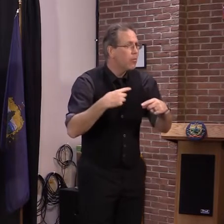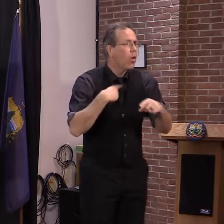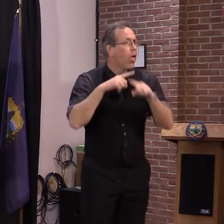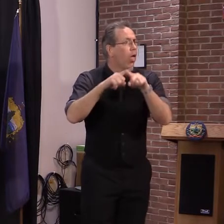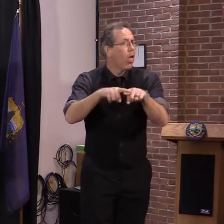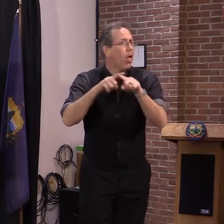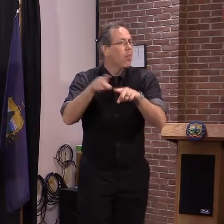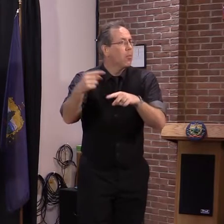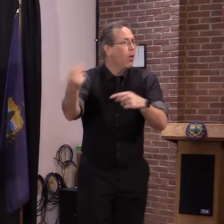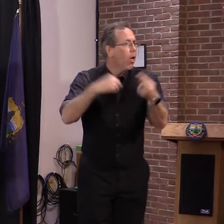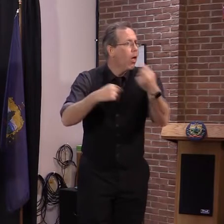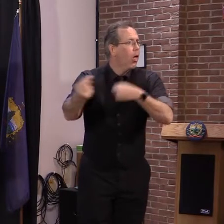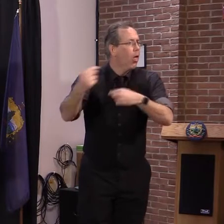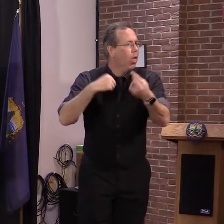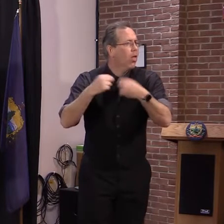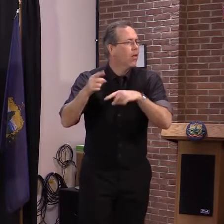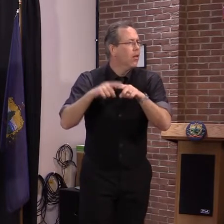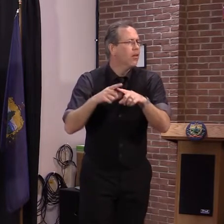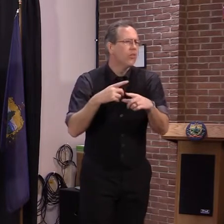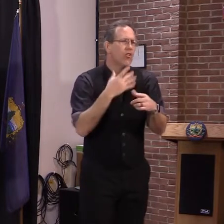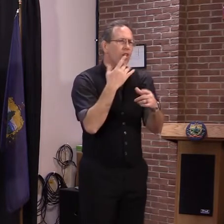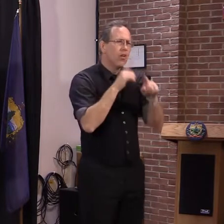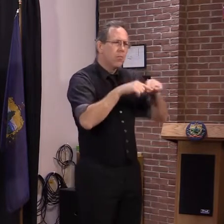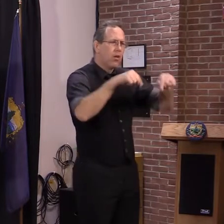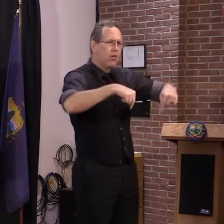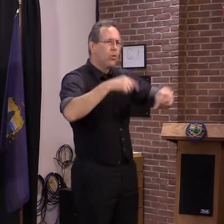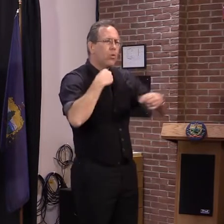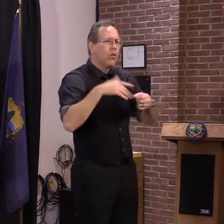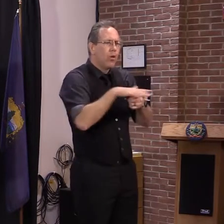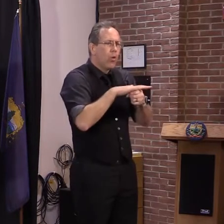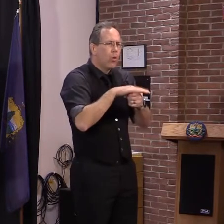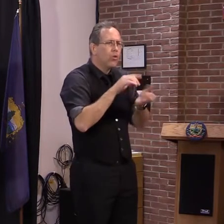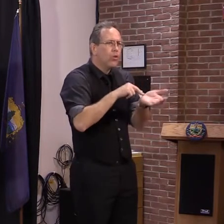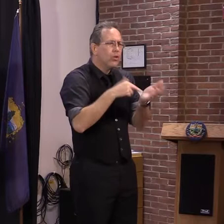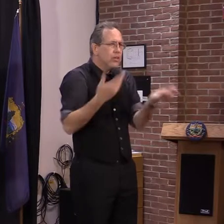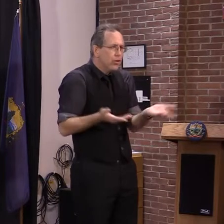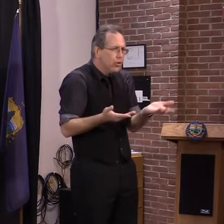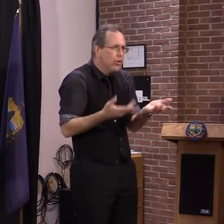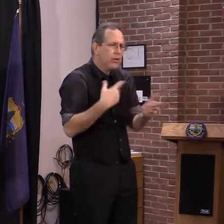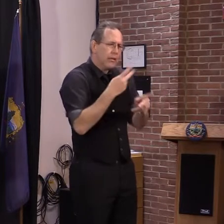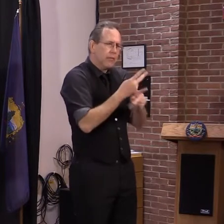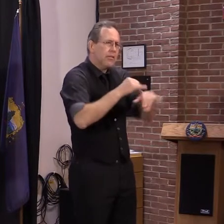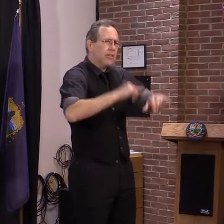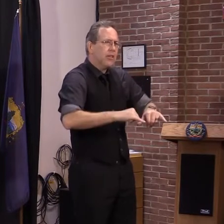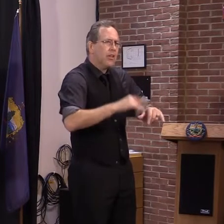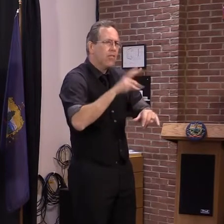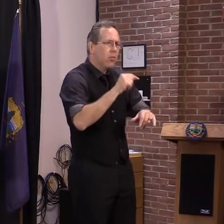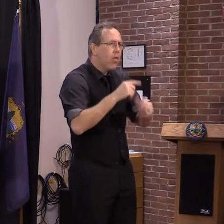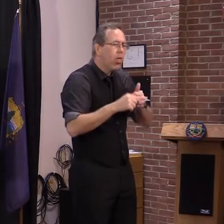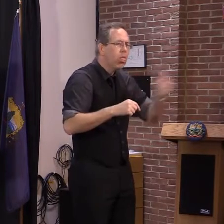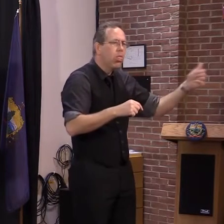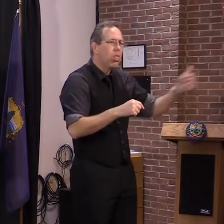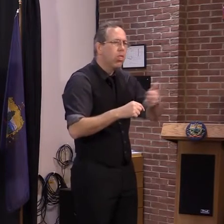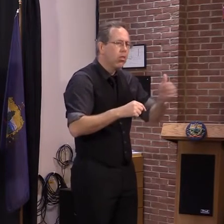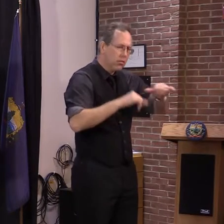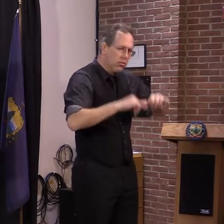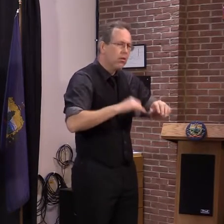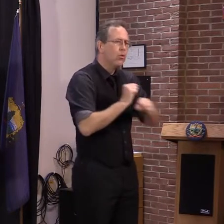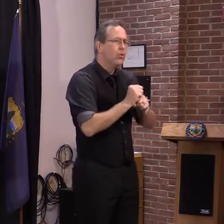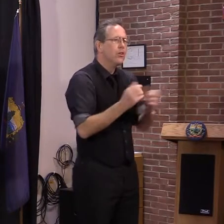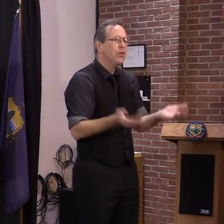the nurses that we already have here in Vermont, recruit new nurses to the state, and address the nursing